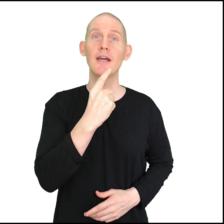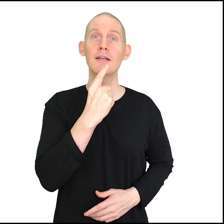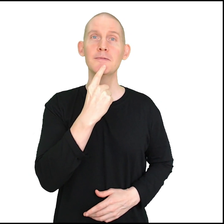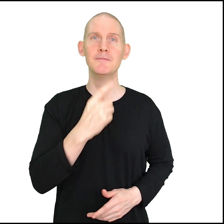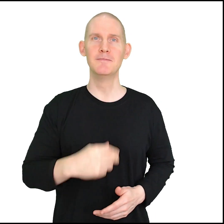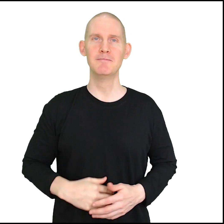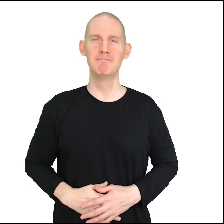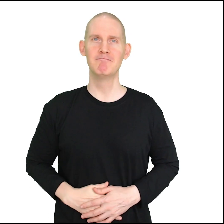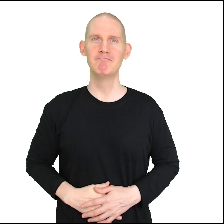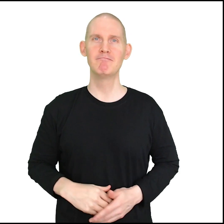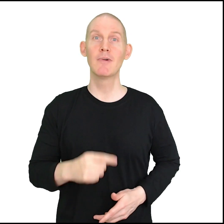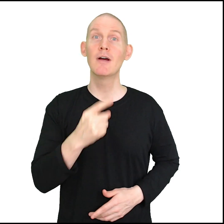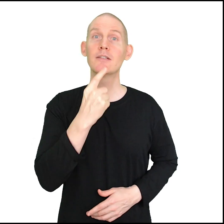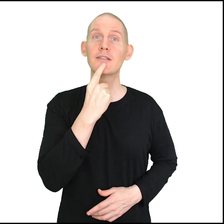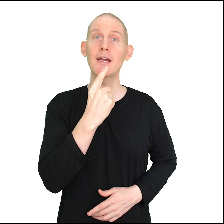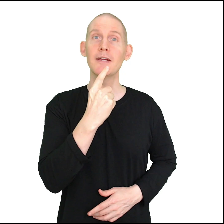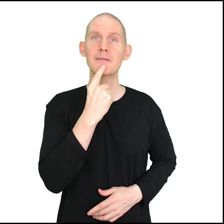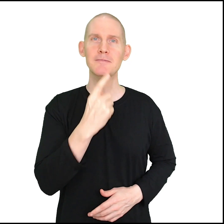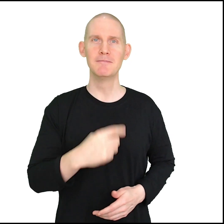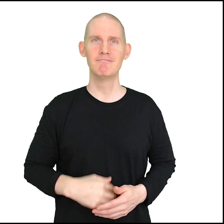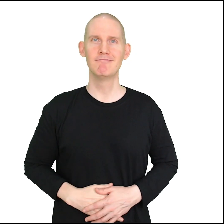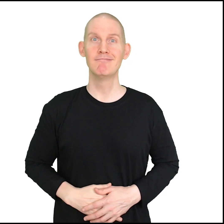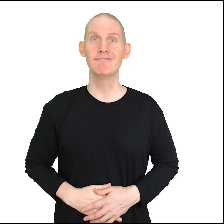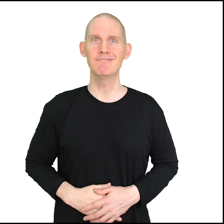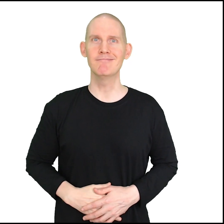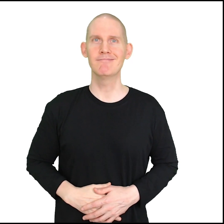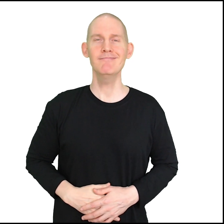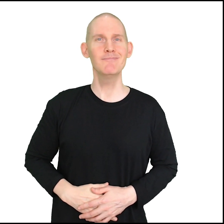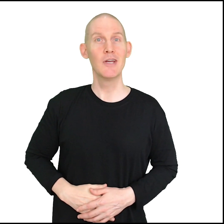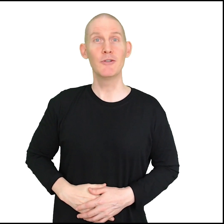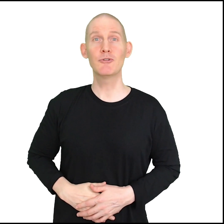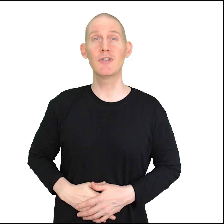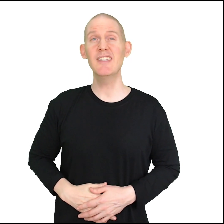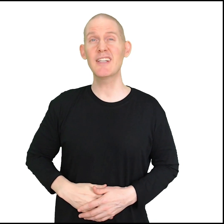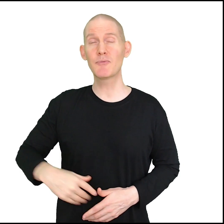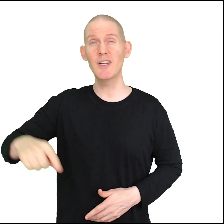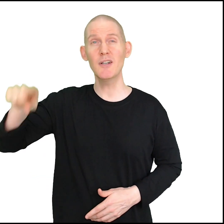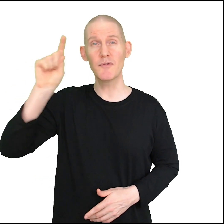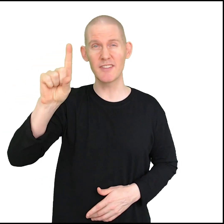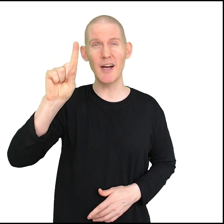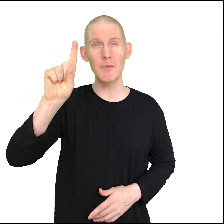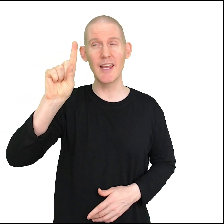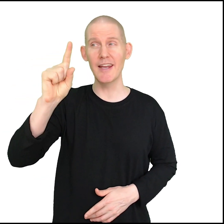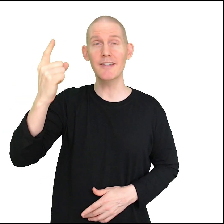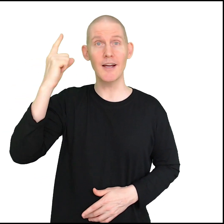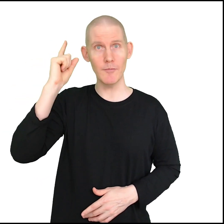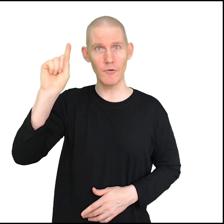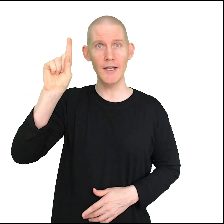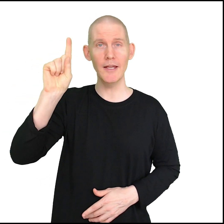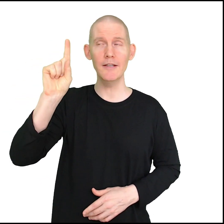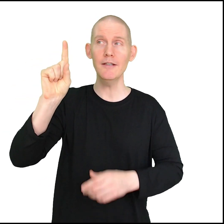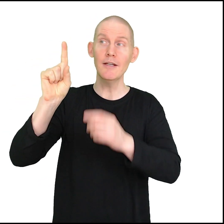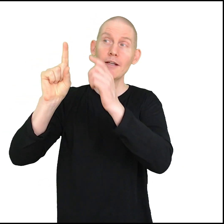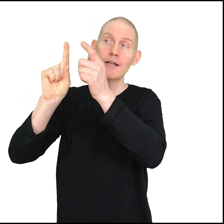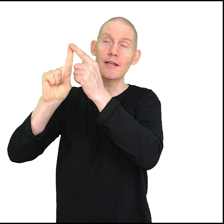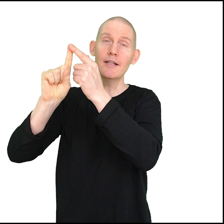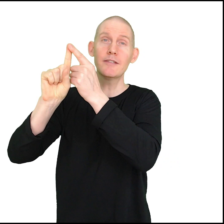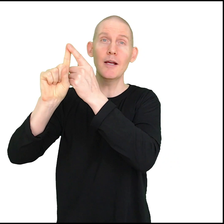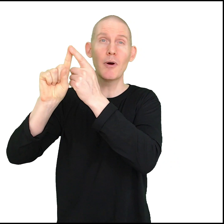say, say. Use your index finger of your dominant hand. I'm right-handed. Inside part of the